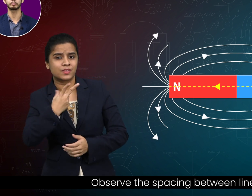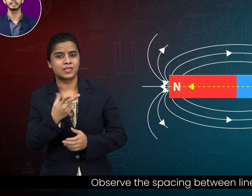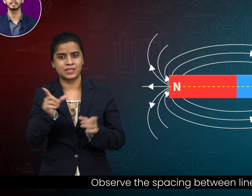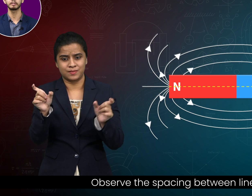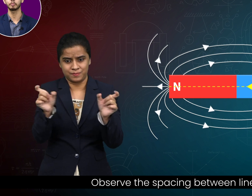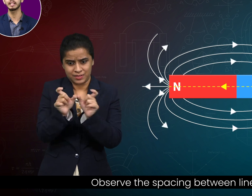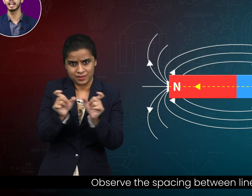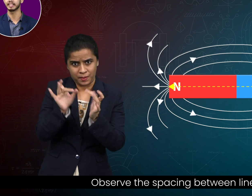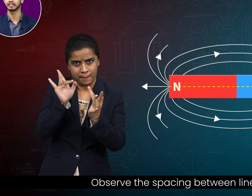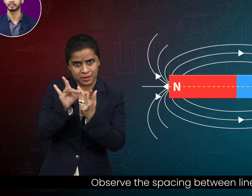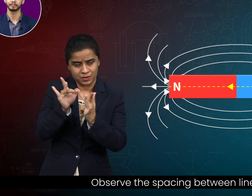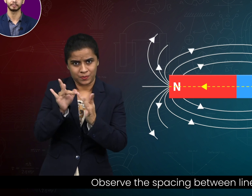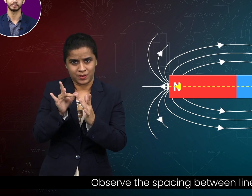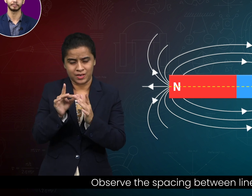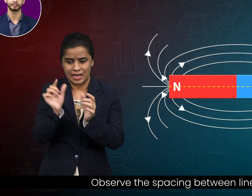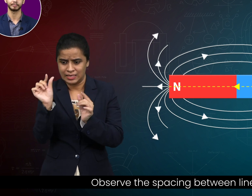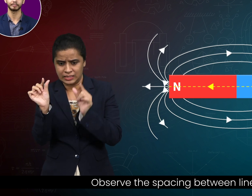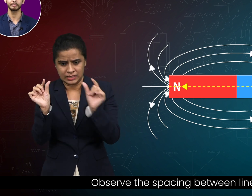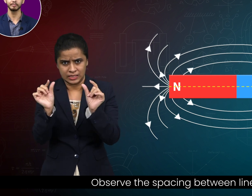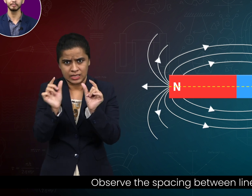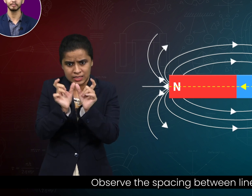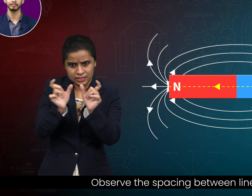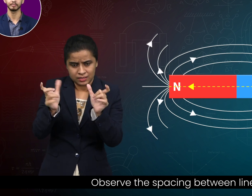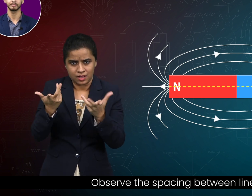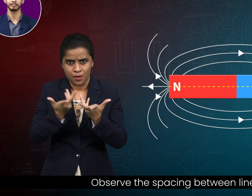Observe the spacing between lines.